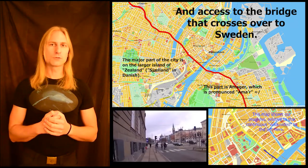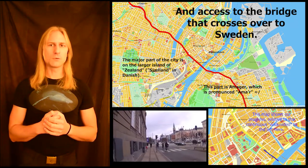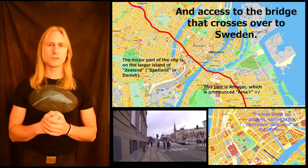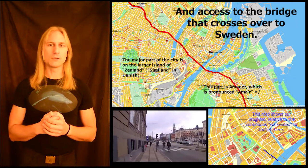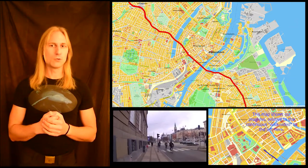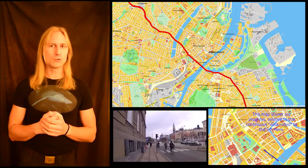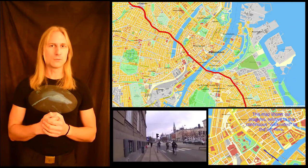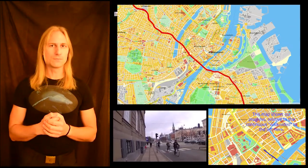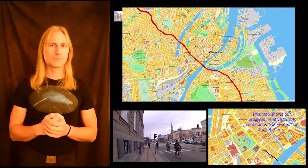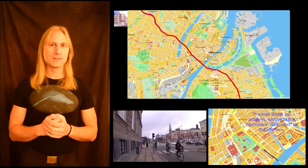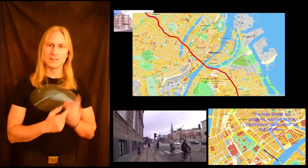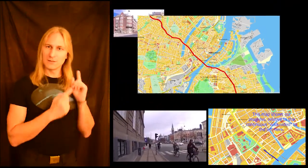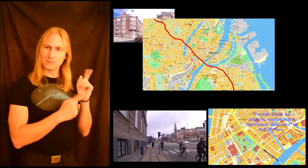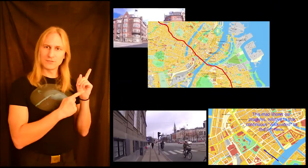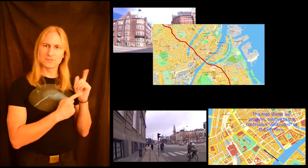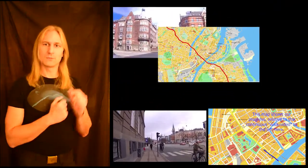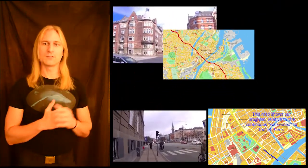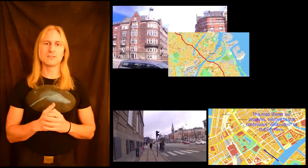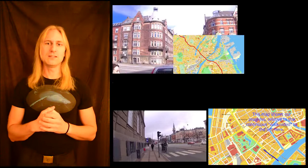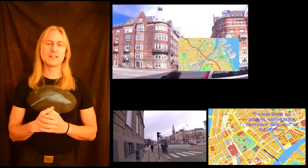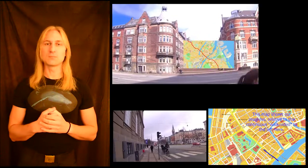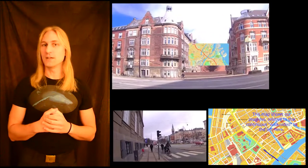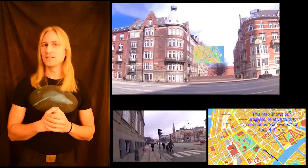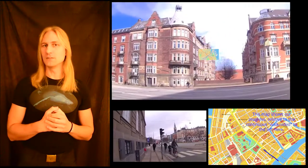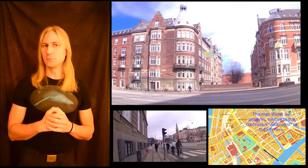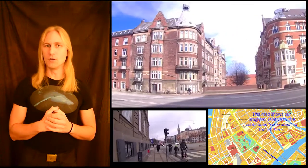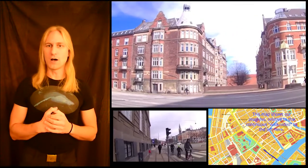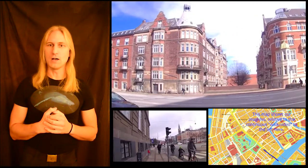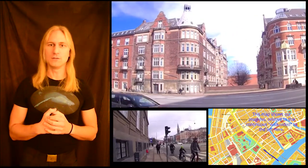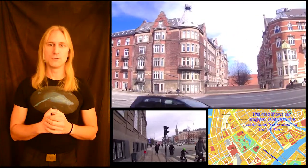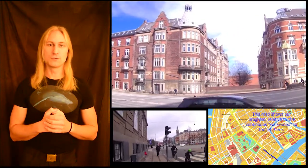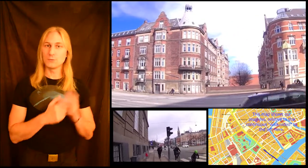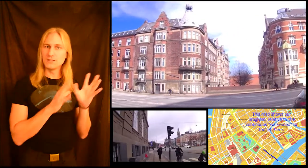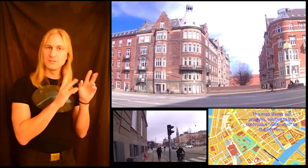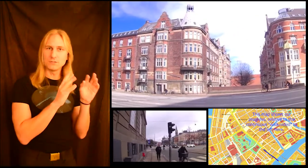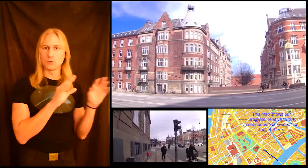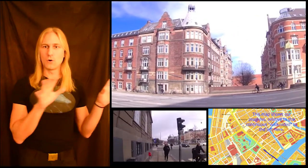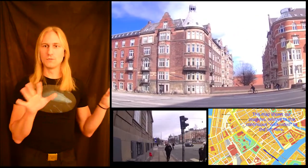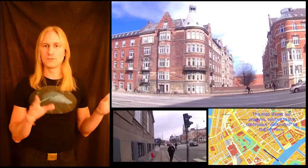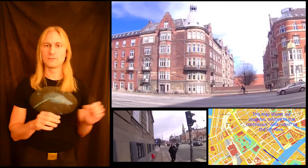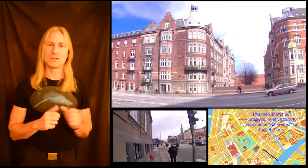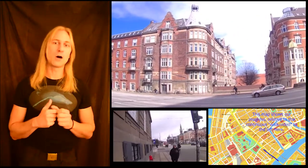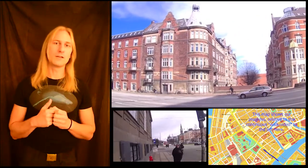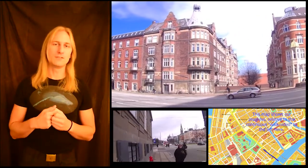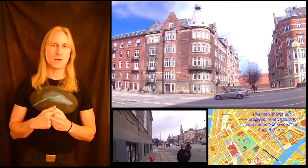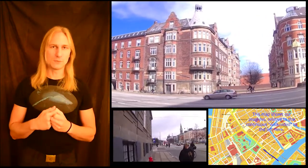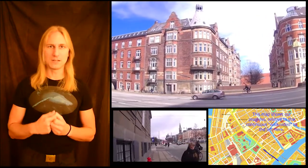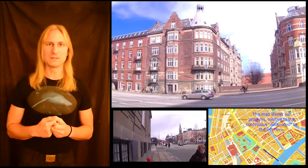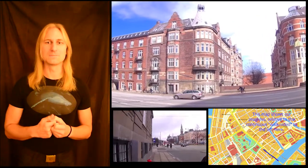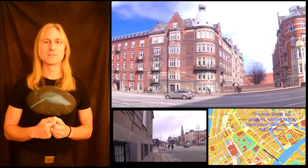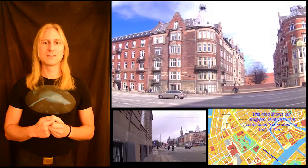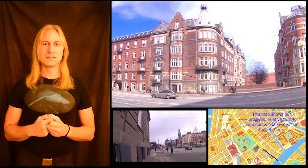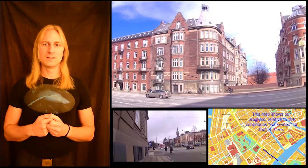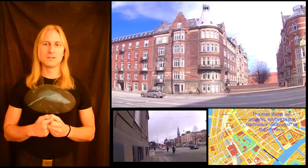Before the automotive revolution, this was indeed a splendid boulevard with trees, lawns and flower beds down the